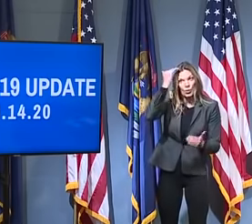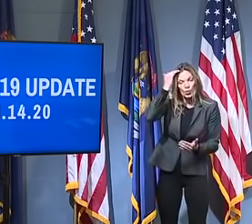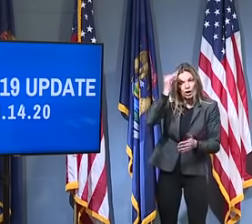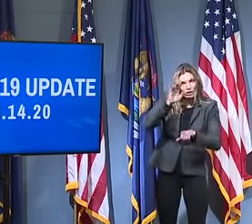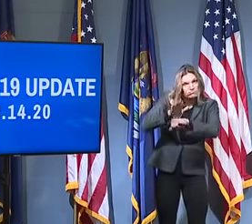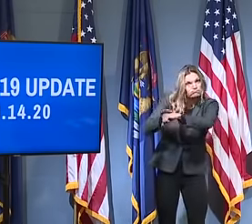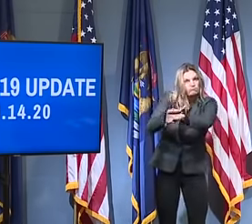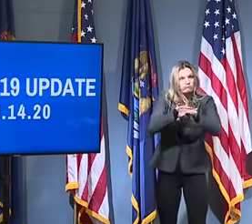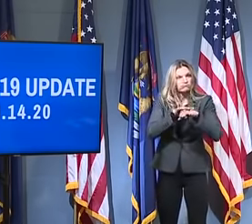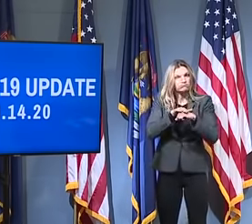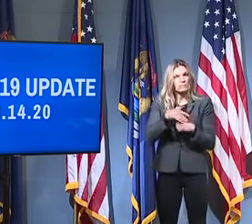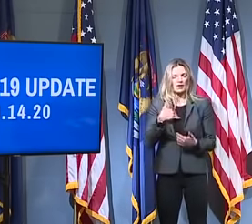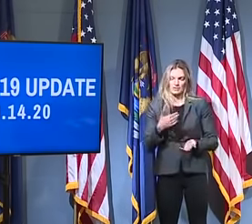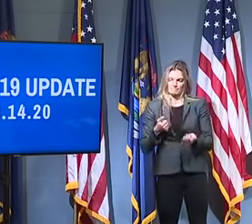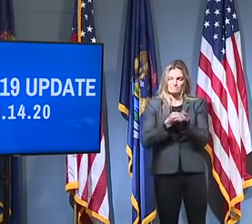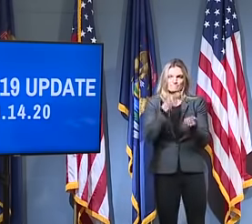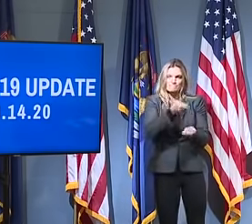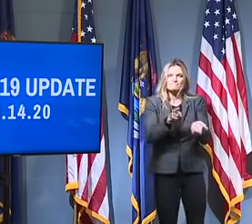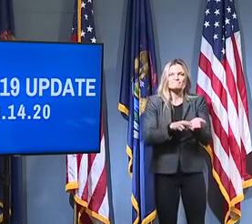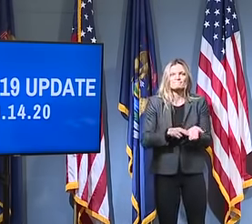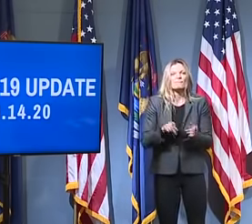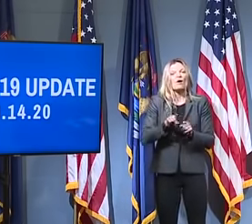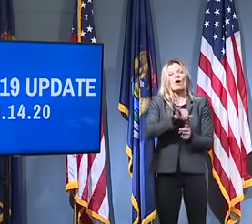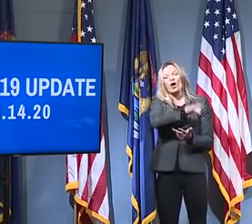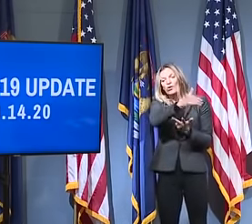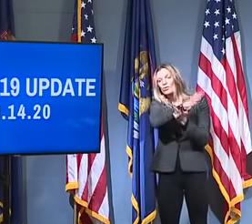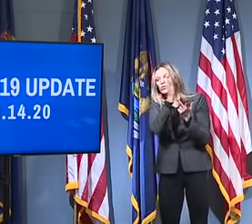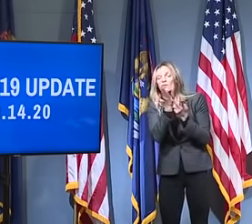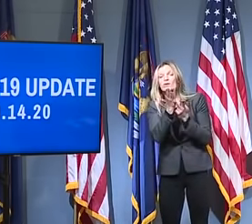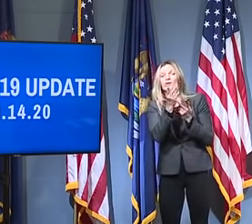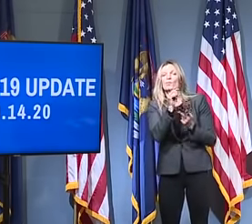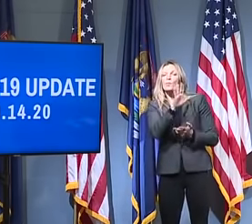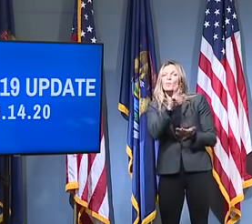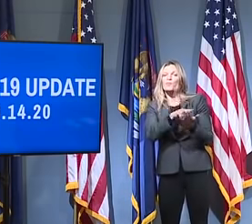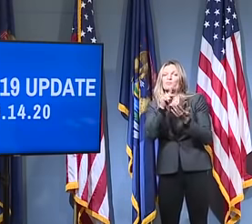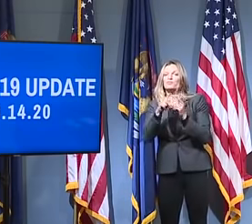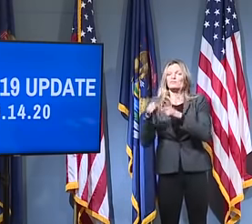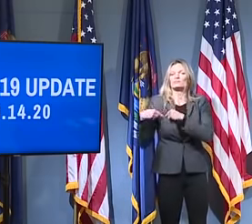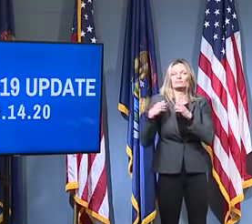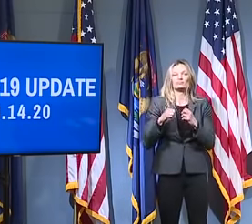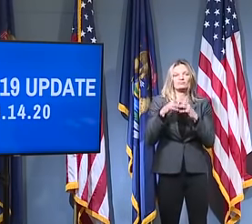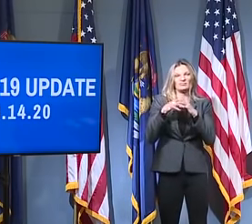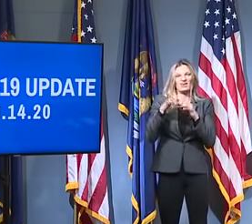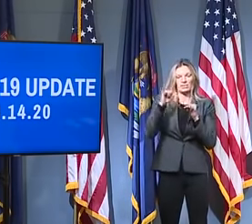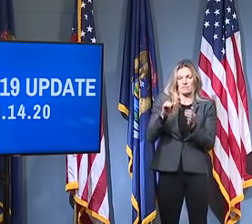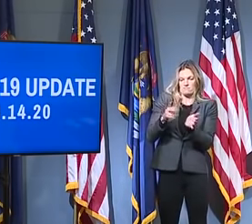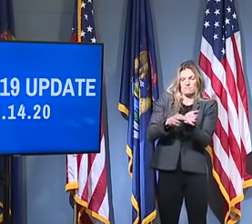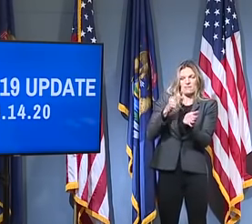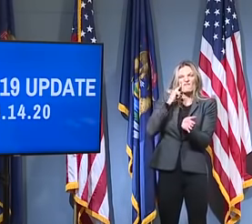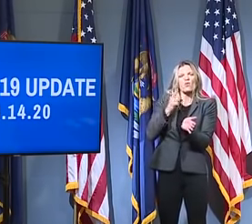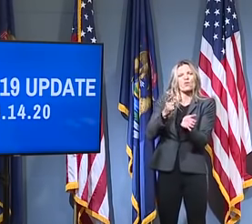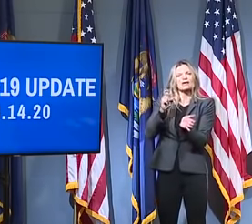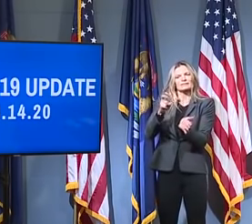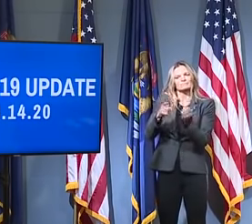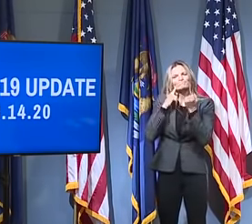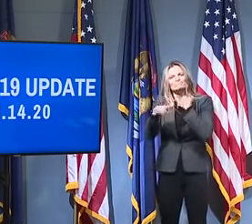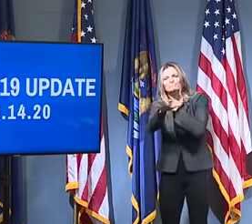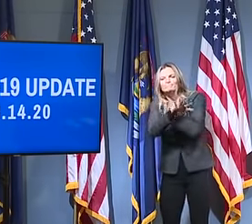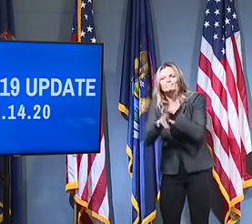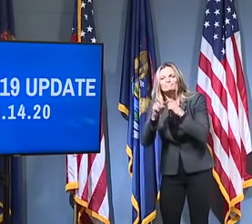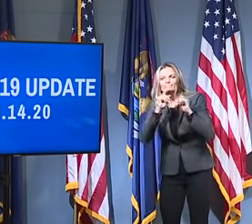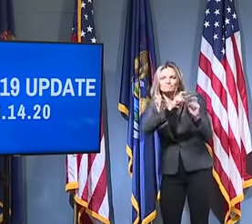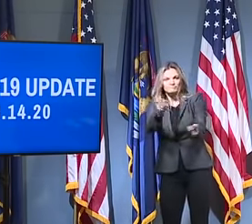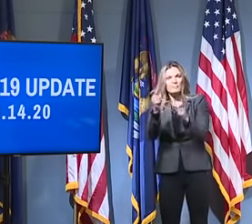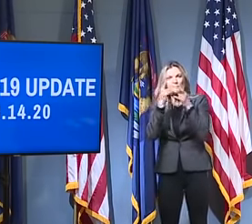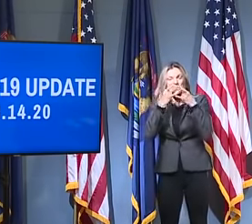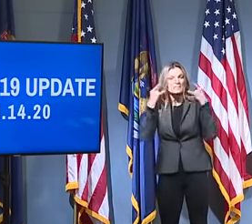specifically and explicitly request federal funding to expand a mobile testing pilot program in partnership with Ford Motor Company. And Jim, I want to thank you